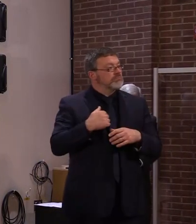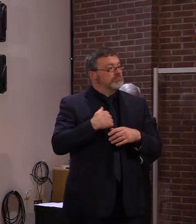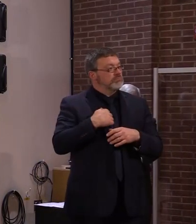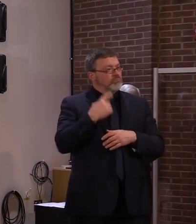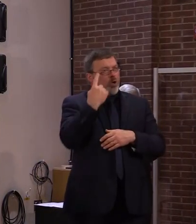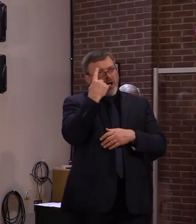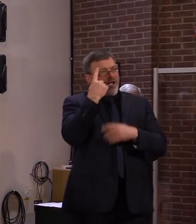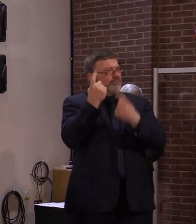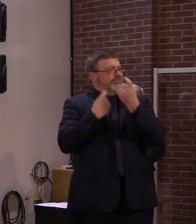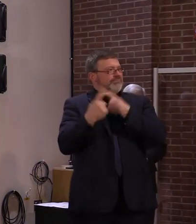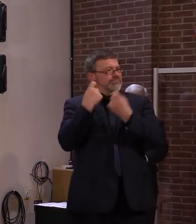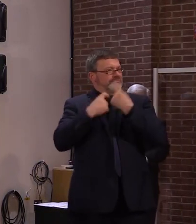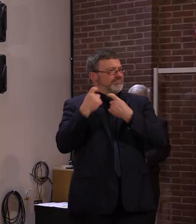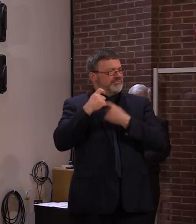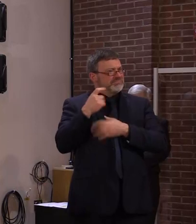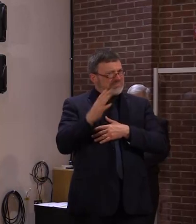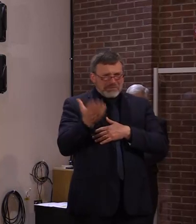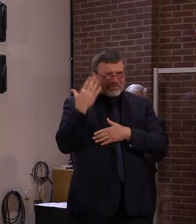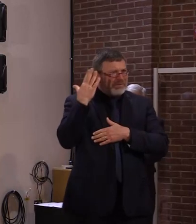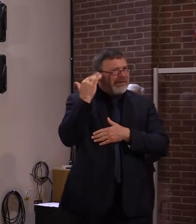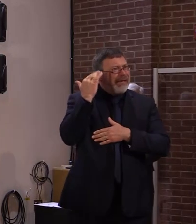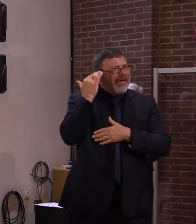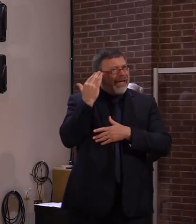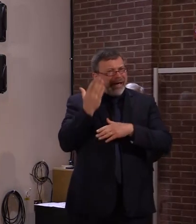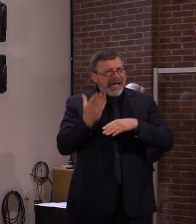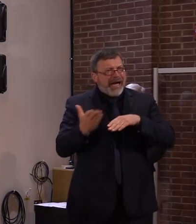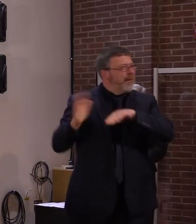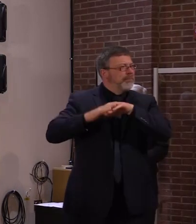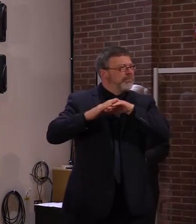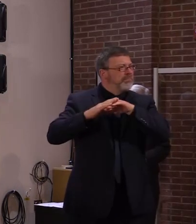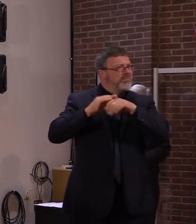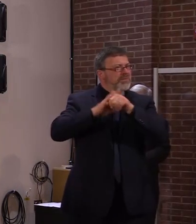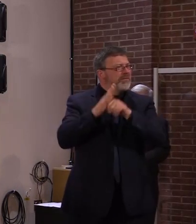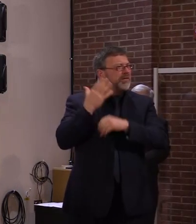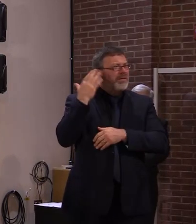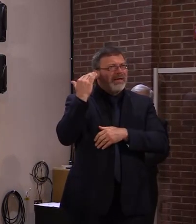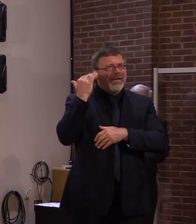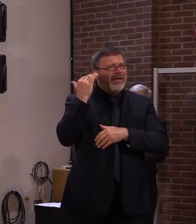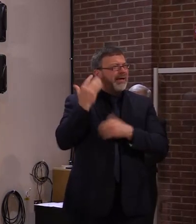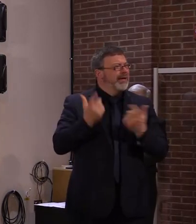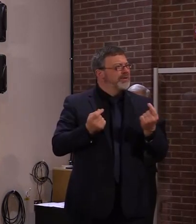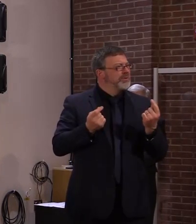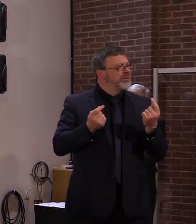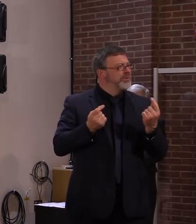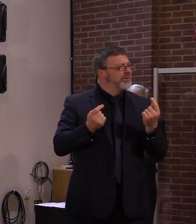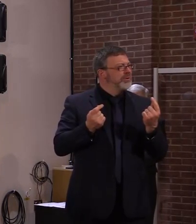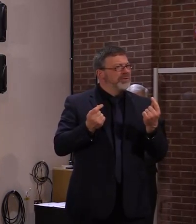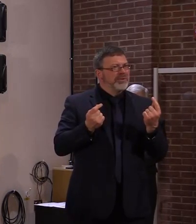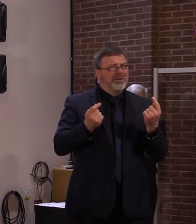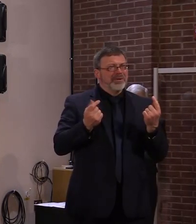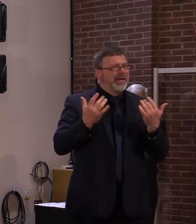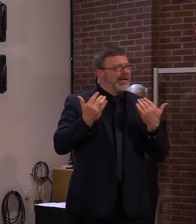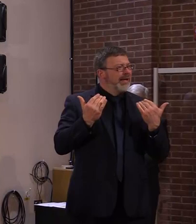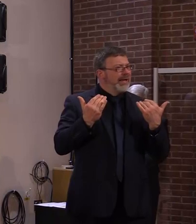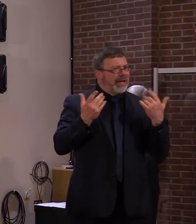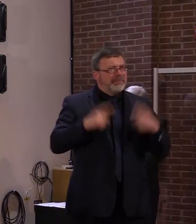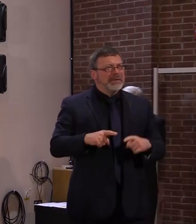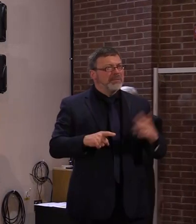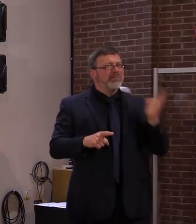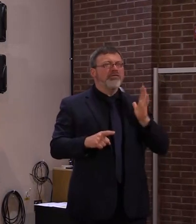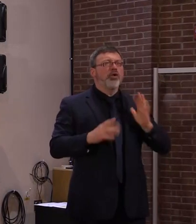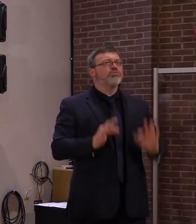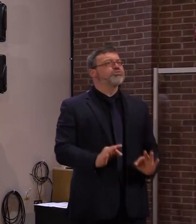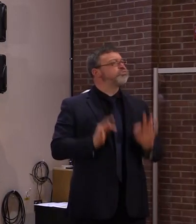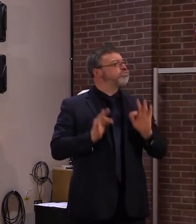times, and you likely have as well. And that is, why? Why are we seeing so many cases here